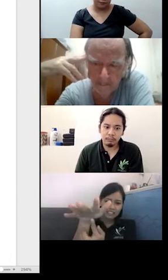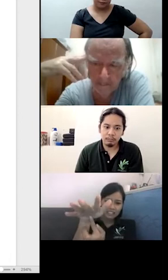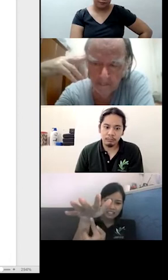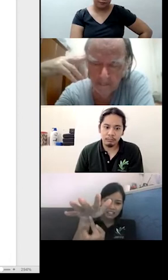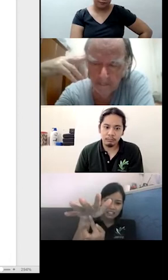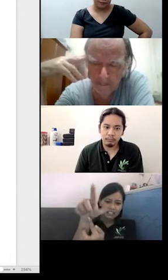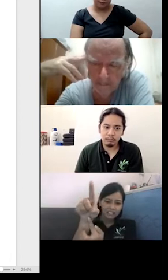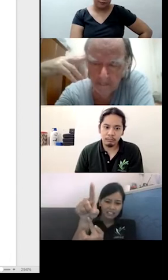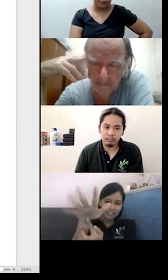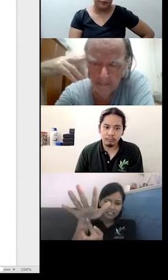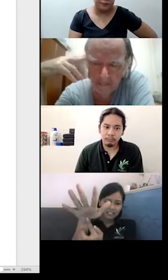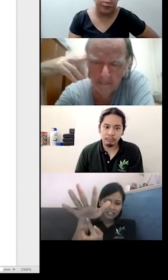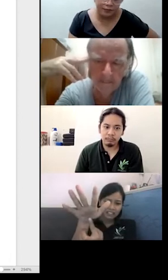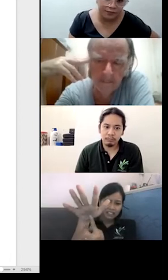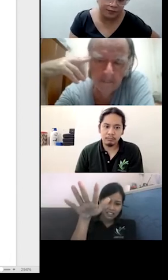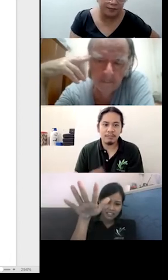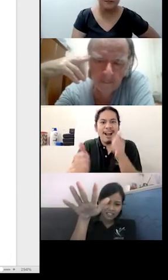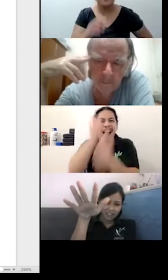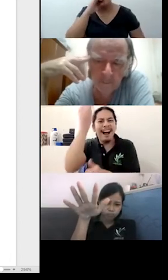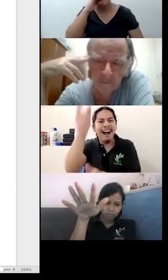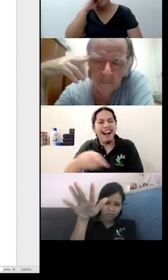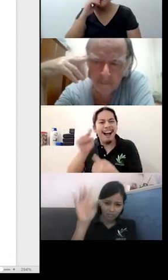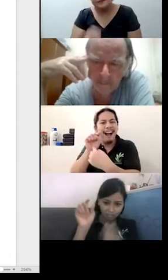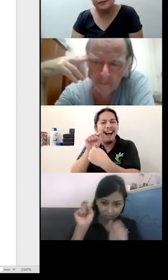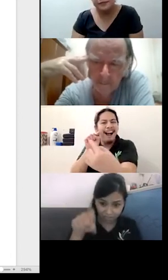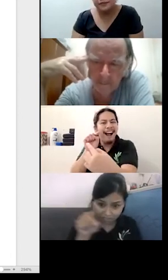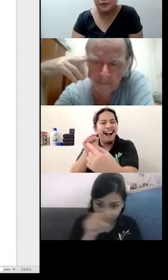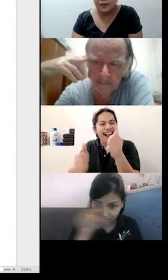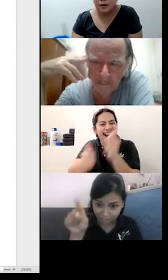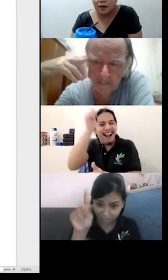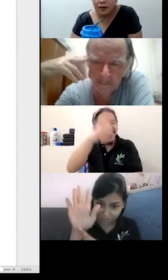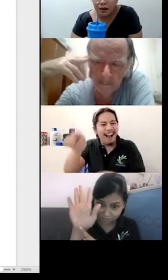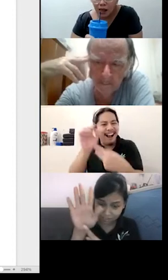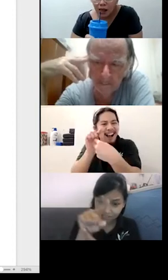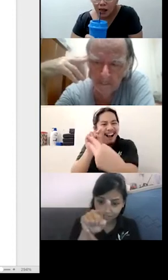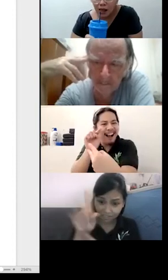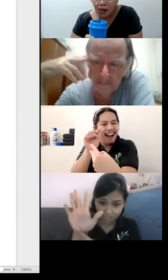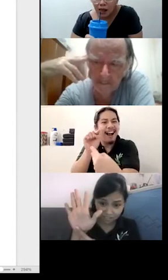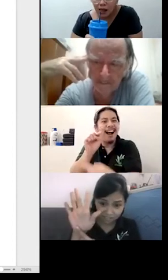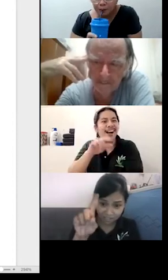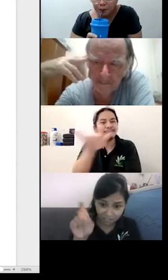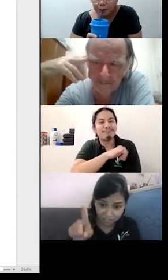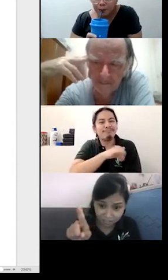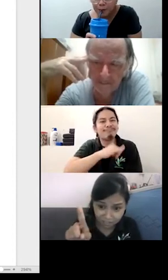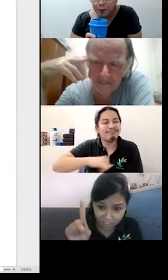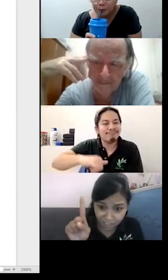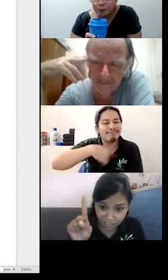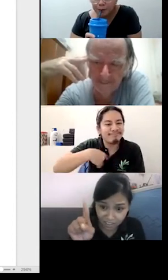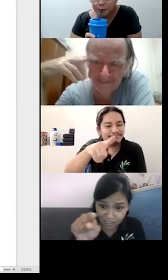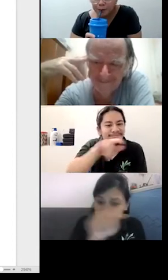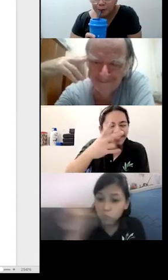so the finger is outward, but the palm is down, is outward as